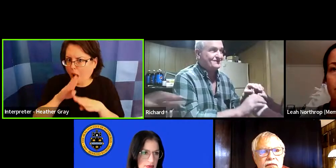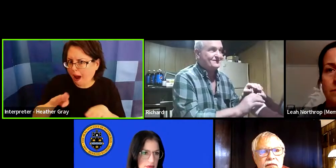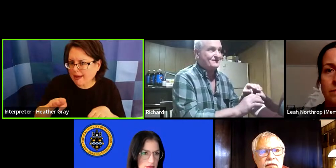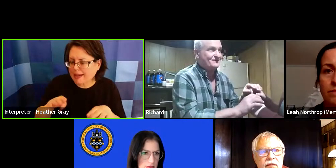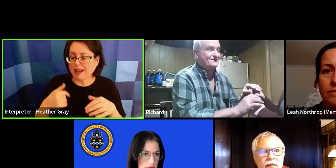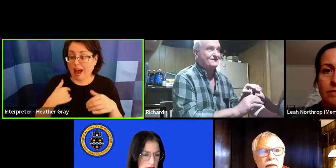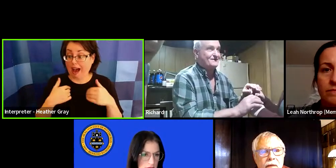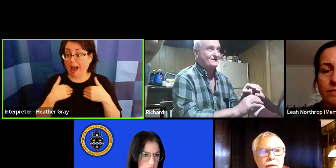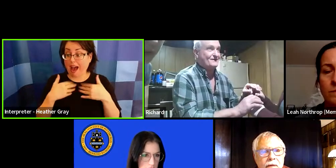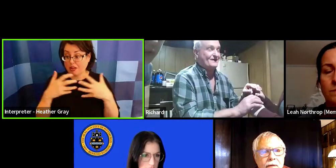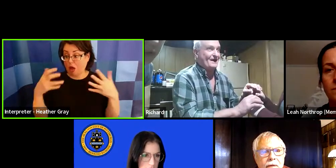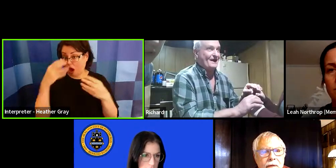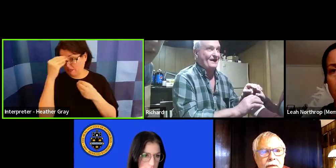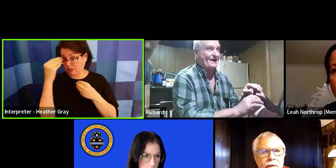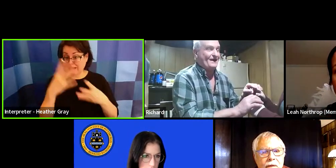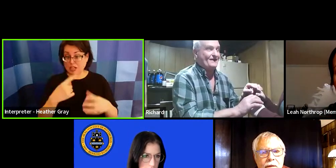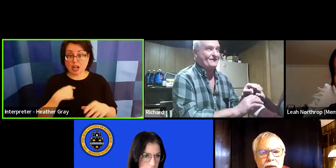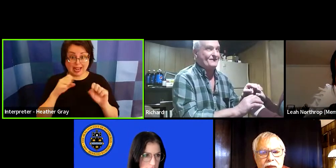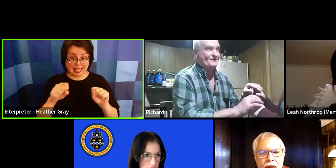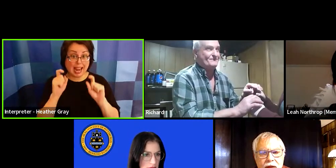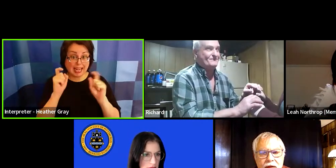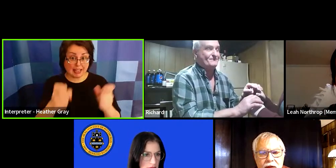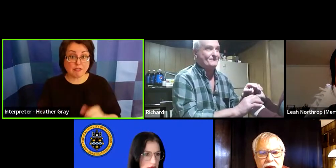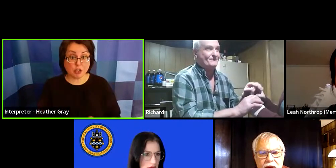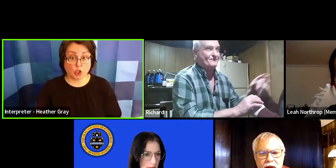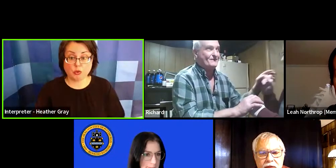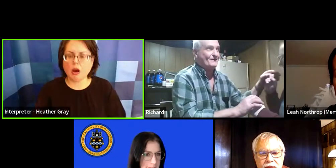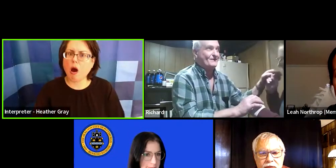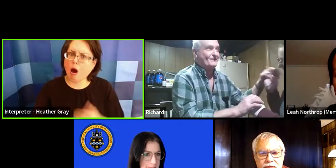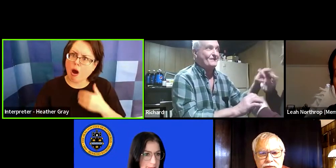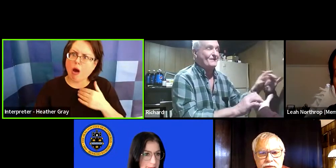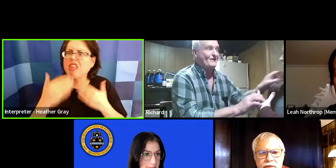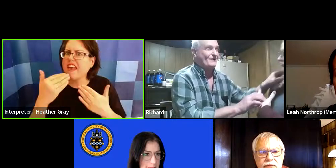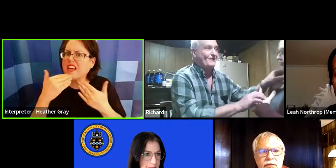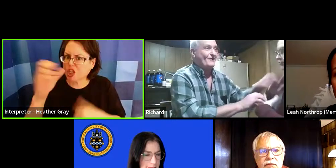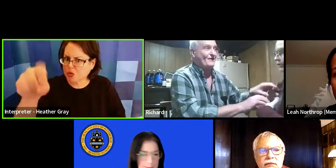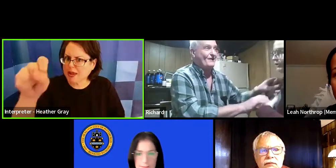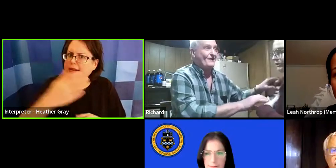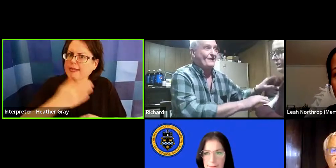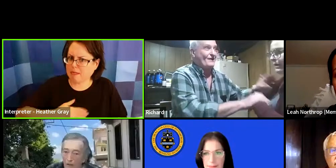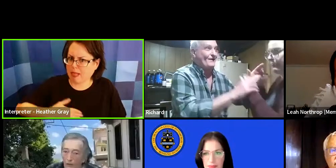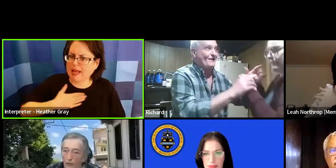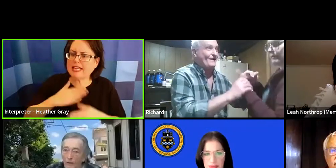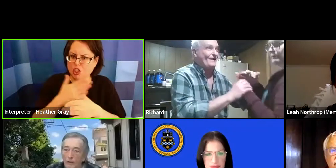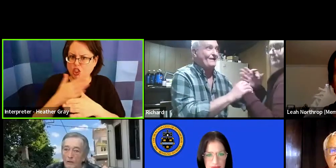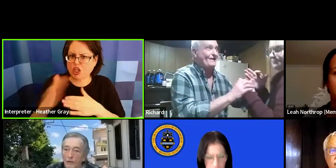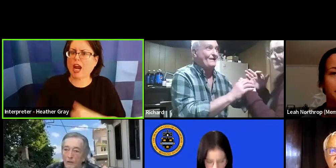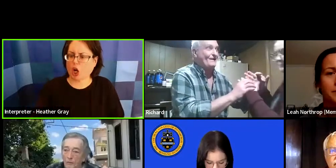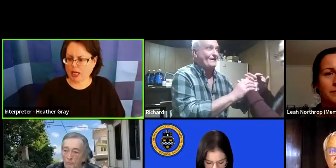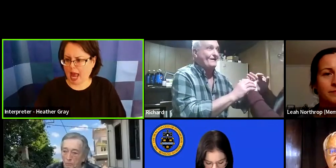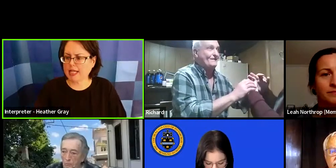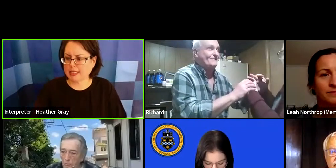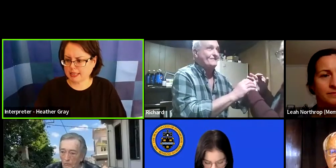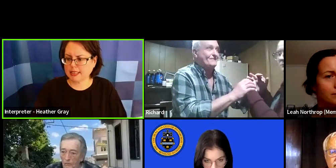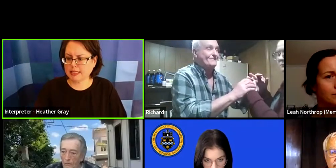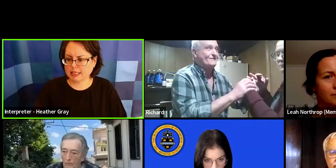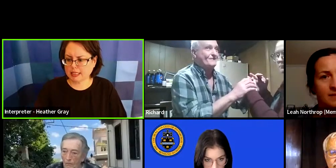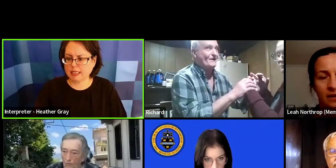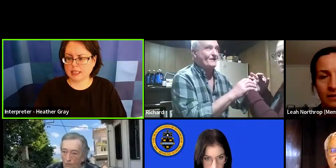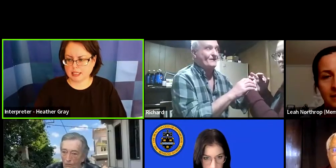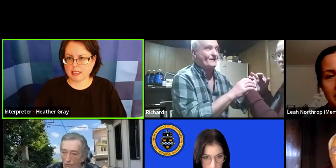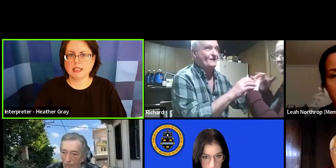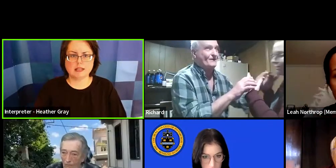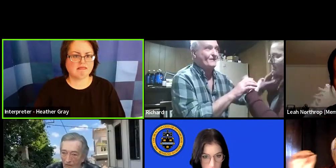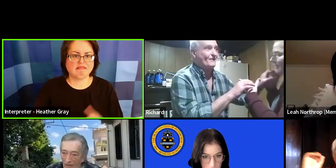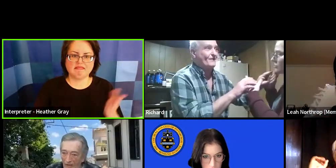information about that I can give you. Okay, I appreciate it so much. Thank you very much. I'm gonna,